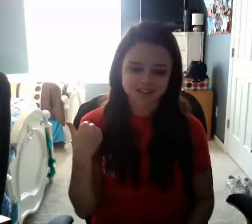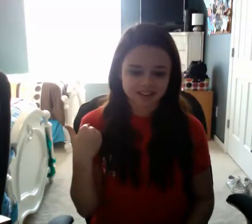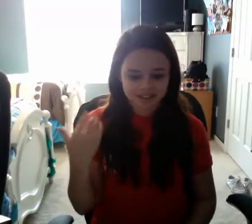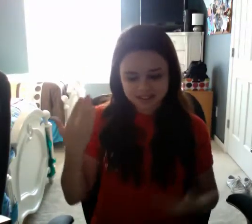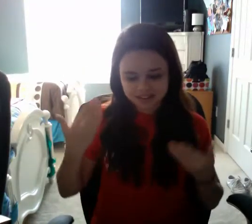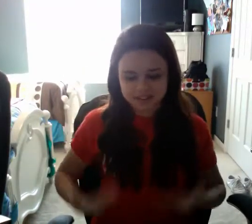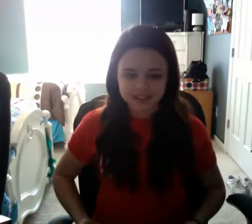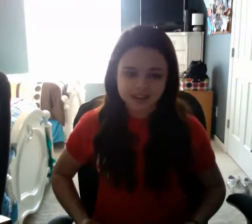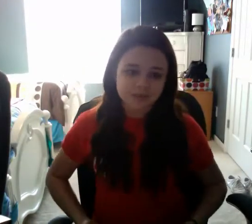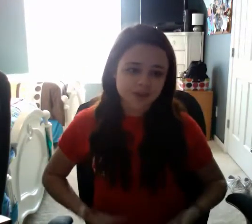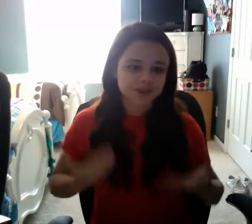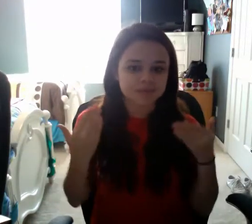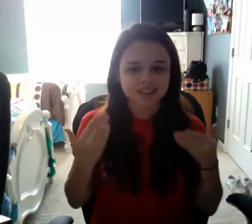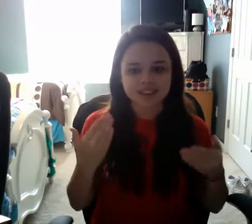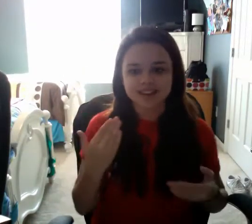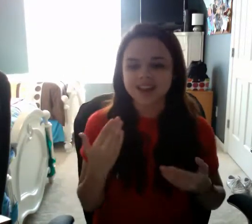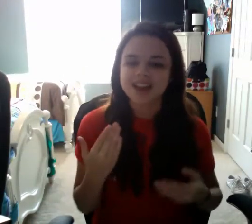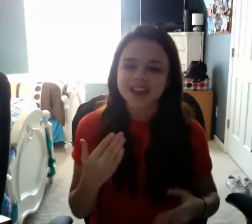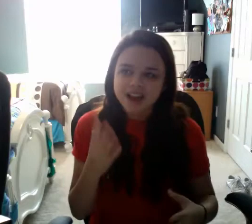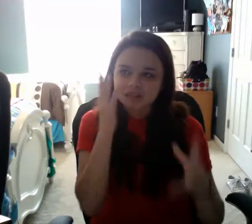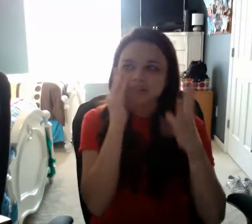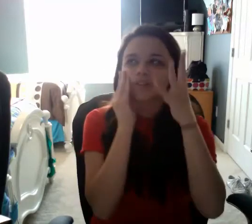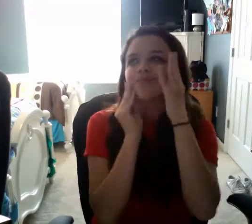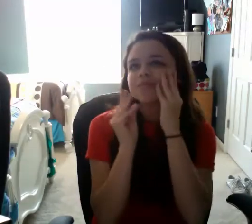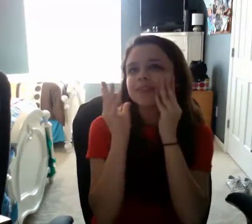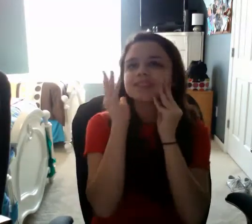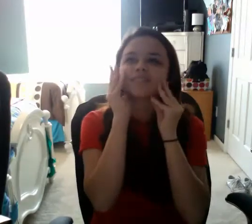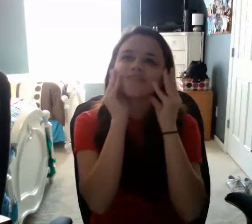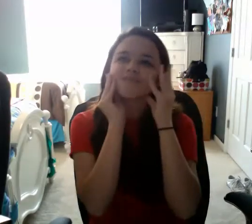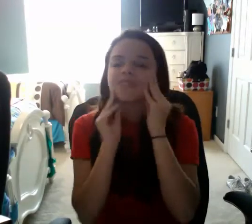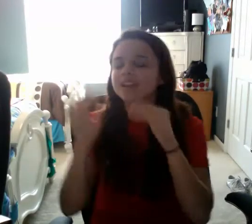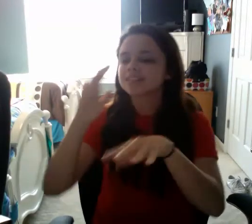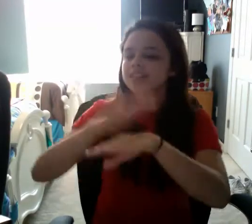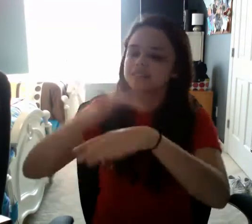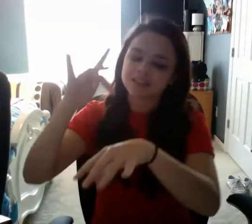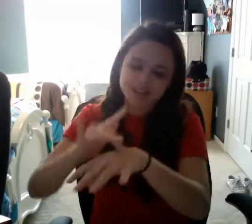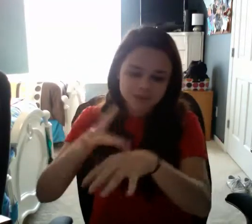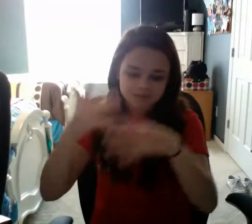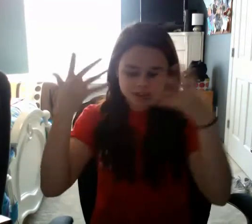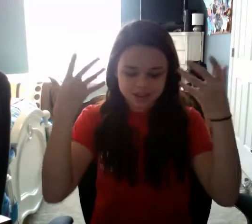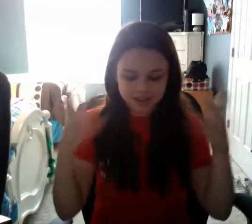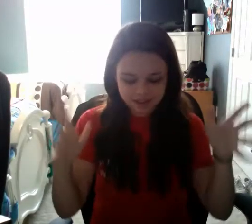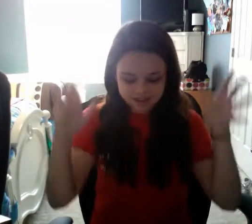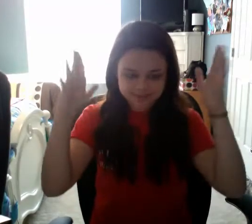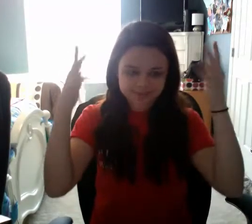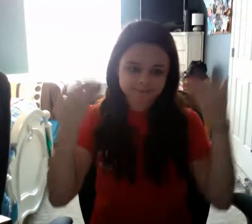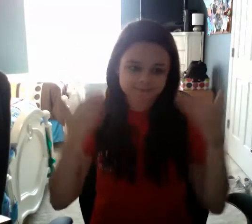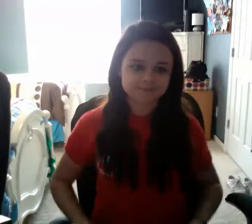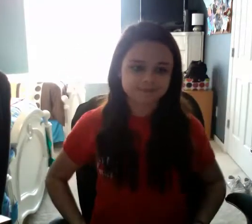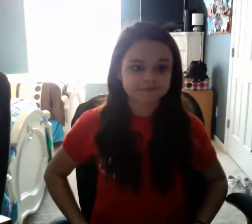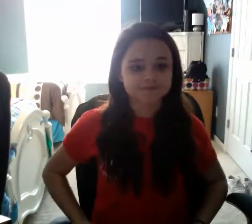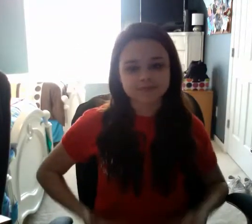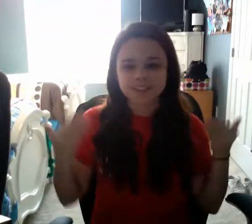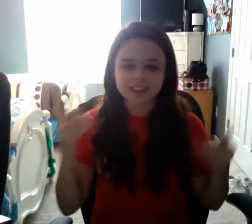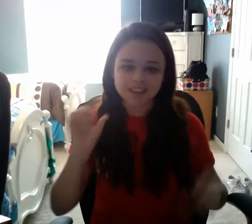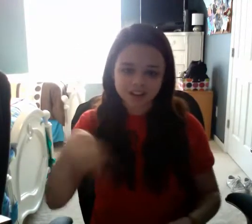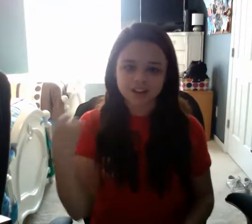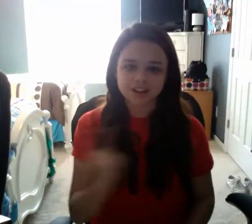So shame on me now, blew me to places I've never been And now I'm on the